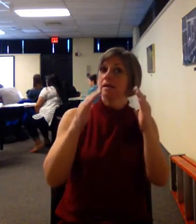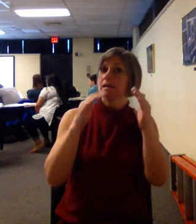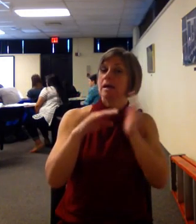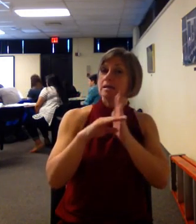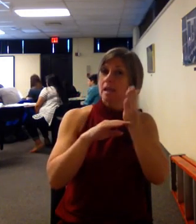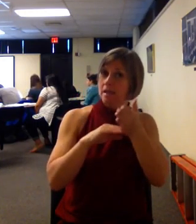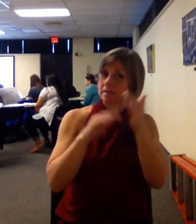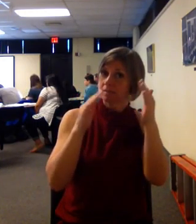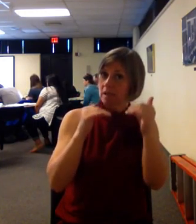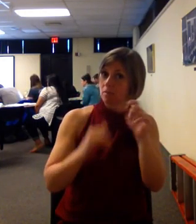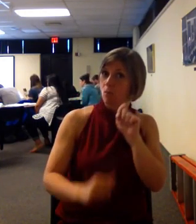is 0.57